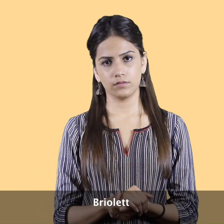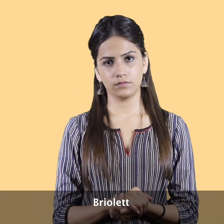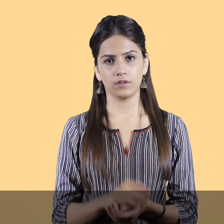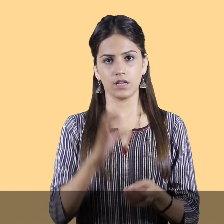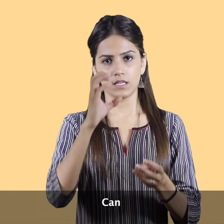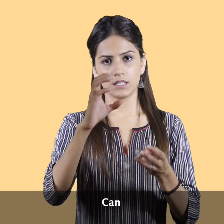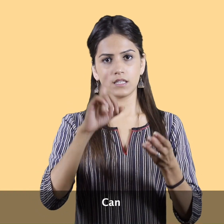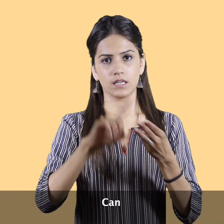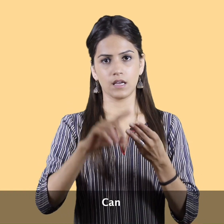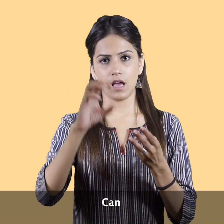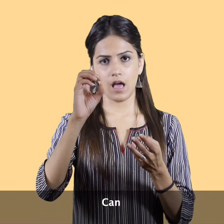can,